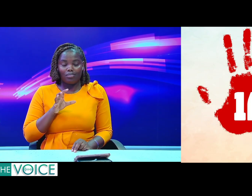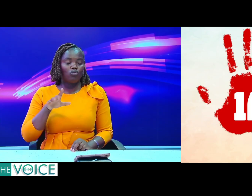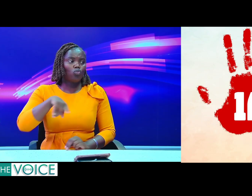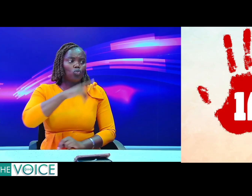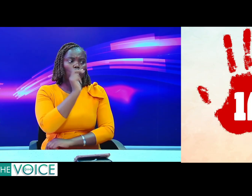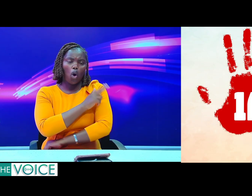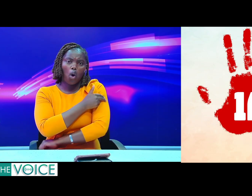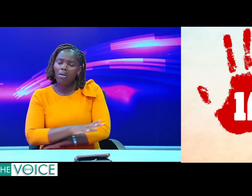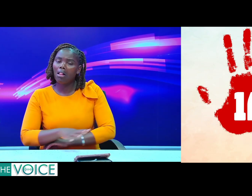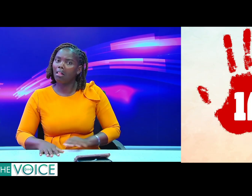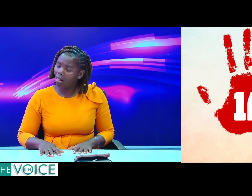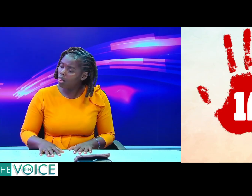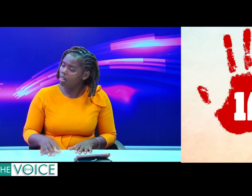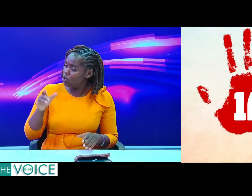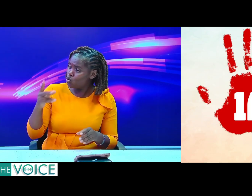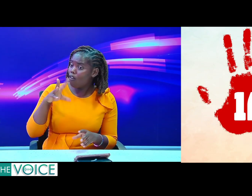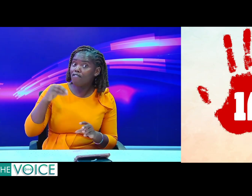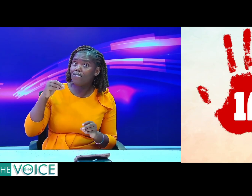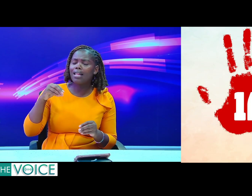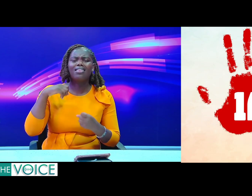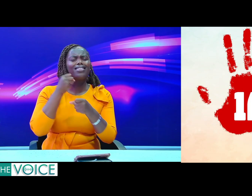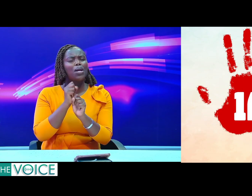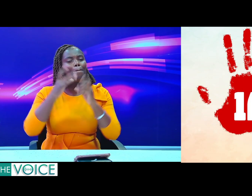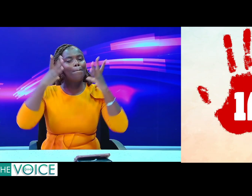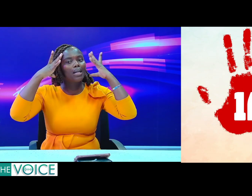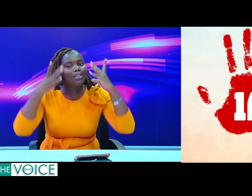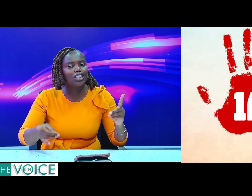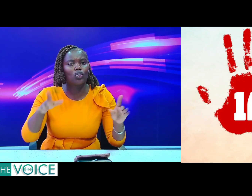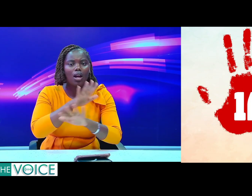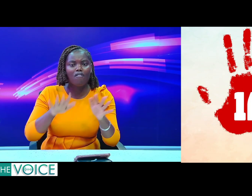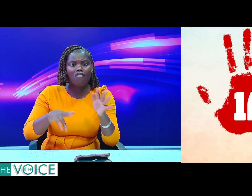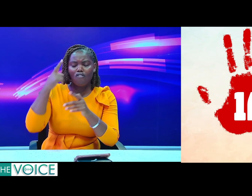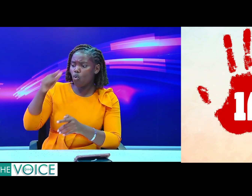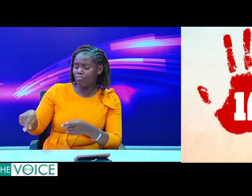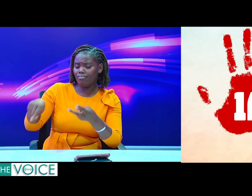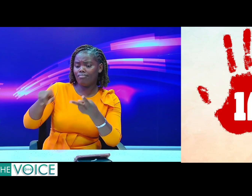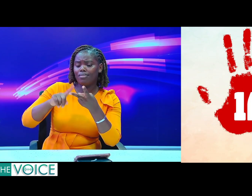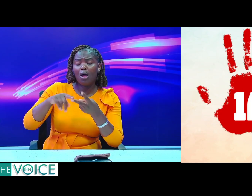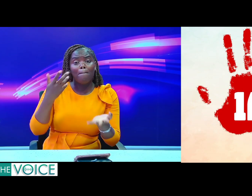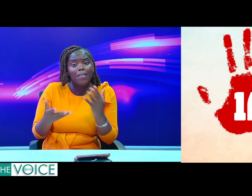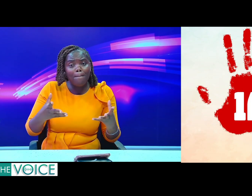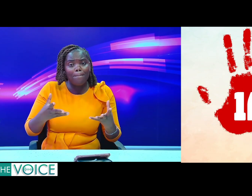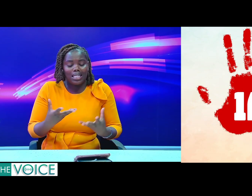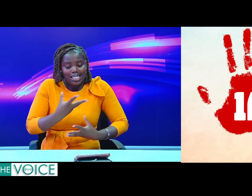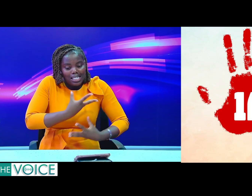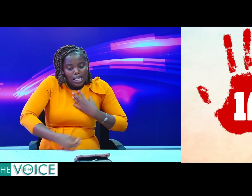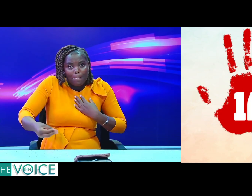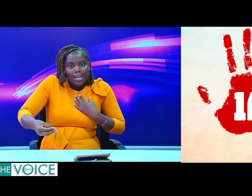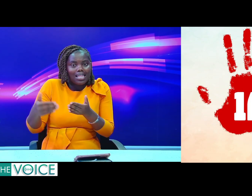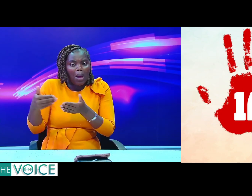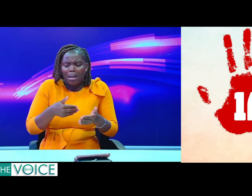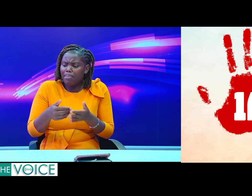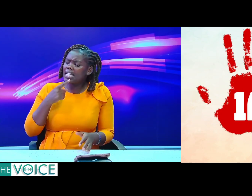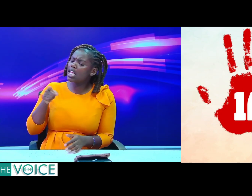for example, you are pregnant, you go to the hospital, and then the nurses, you find that they're looking at you, they're making